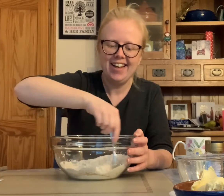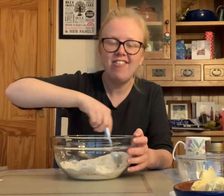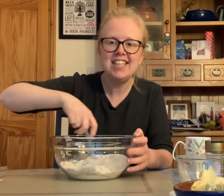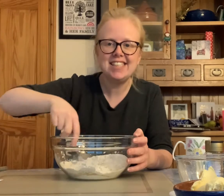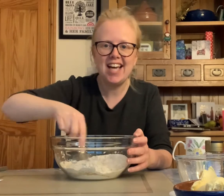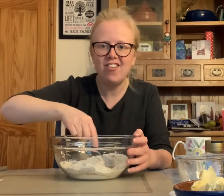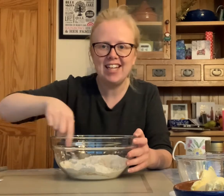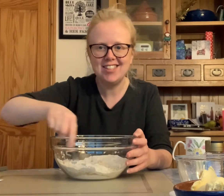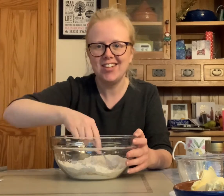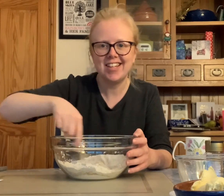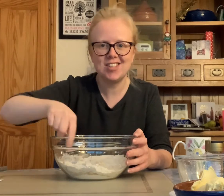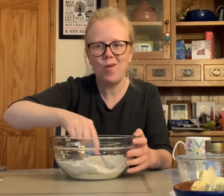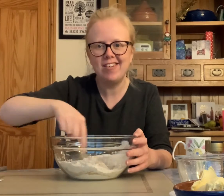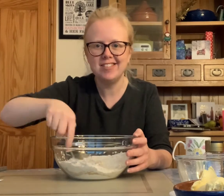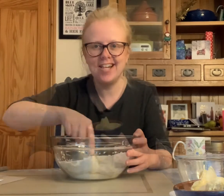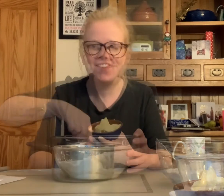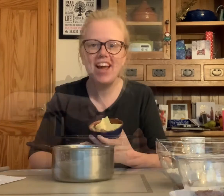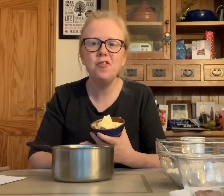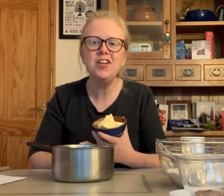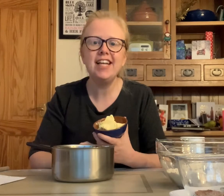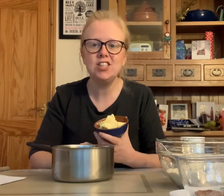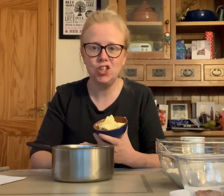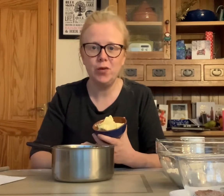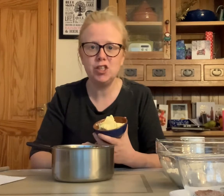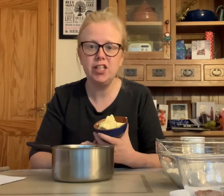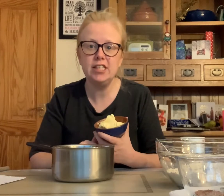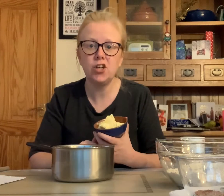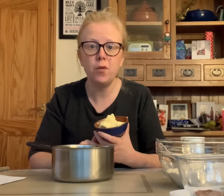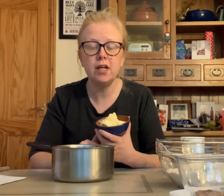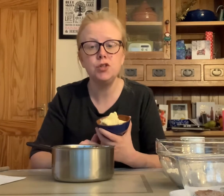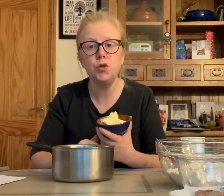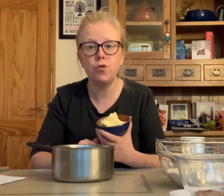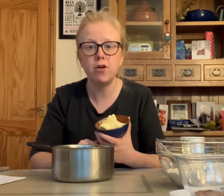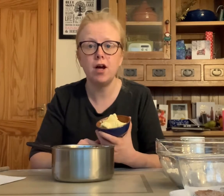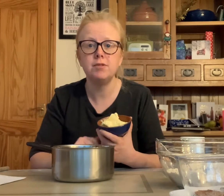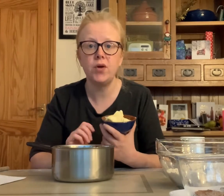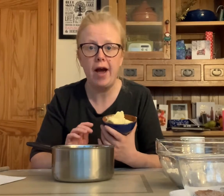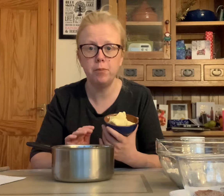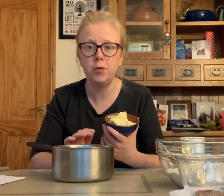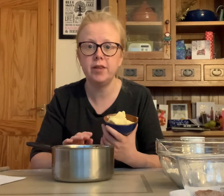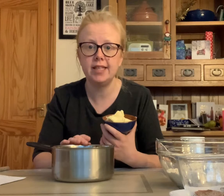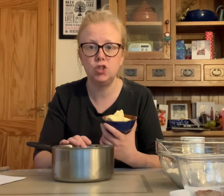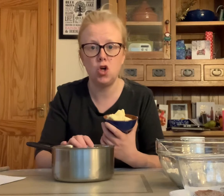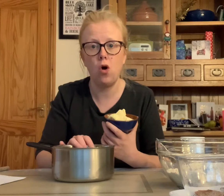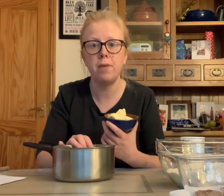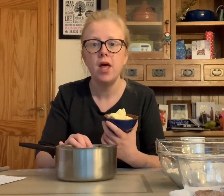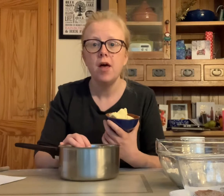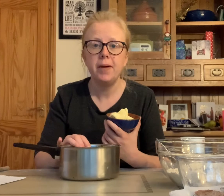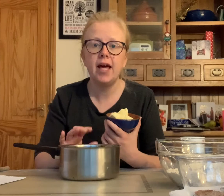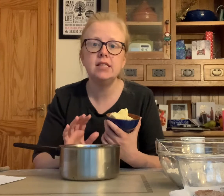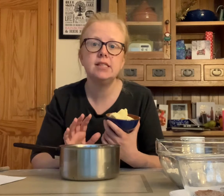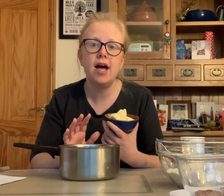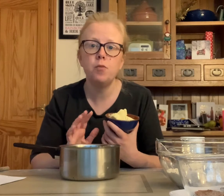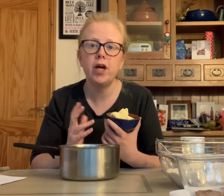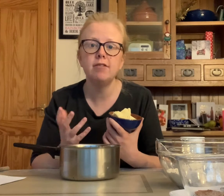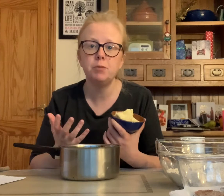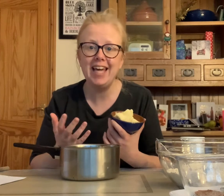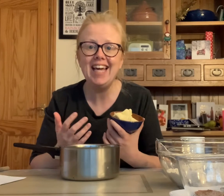Great stirring, little cooks, well done. So now what you need to do is you need to go and ask your grown-up to help you with this job, because we're going to be heating